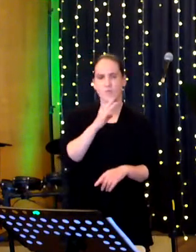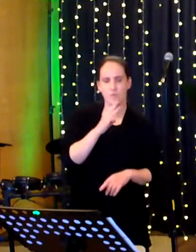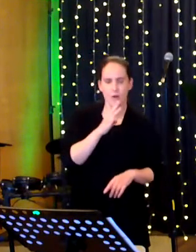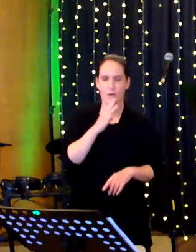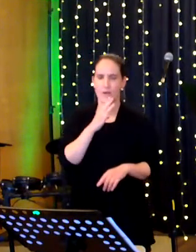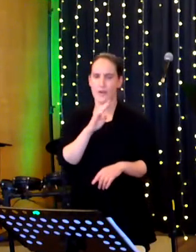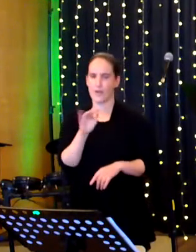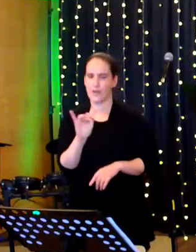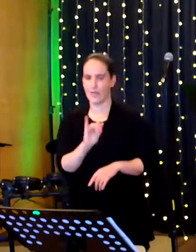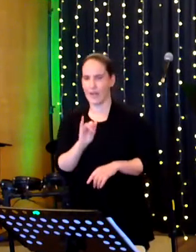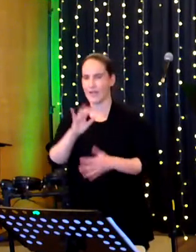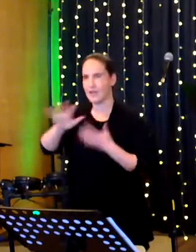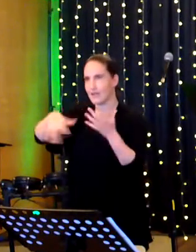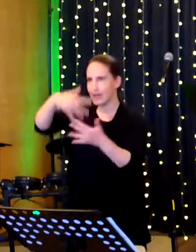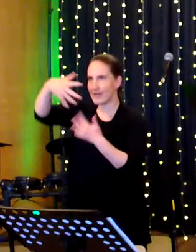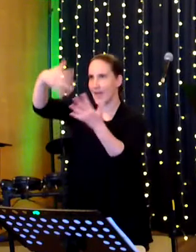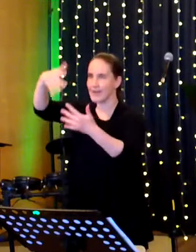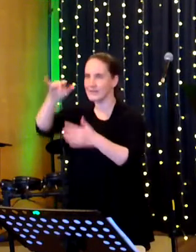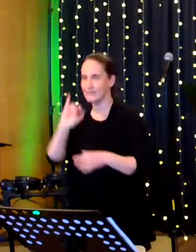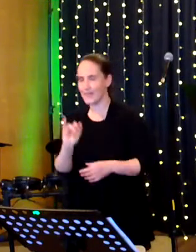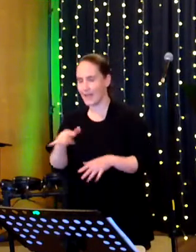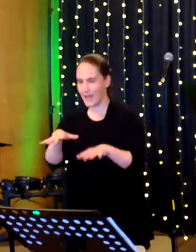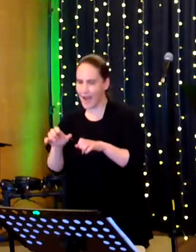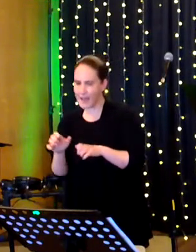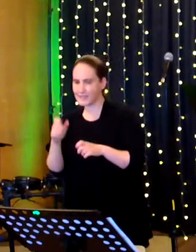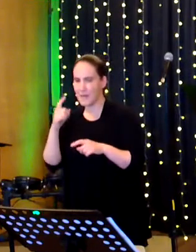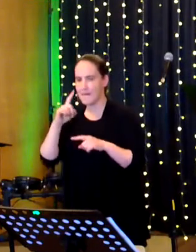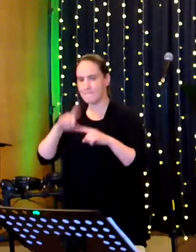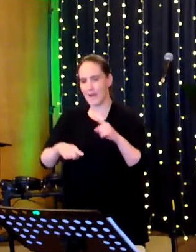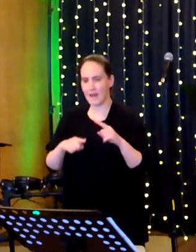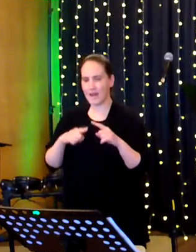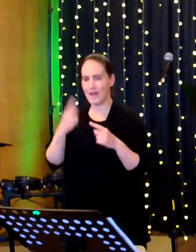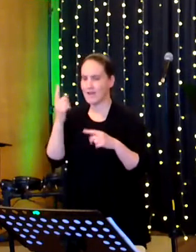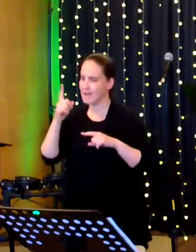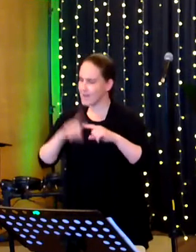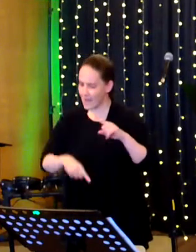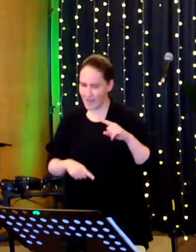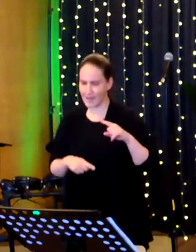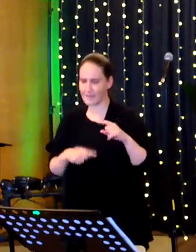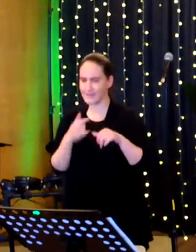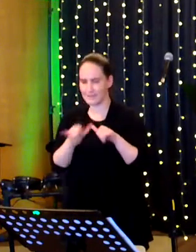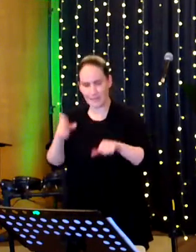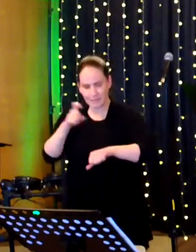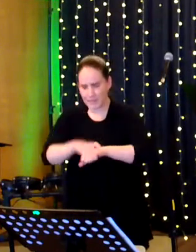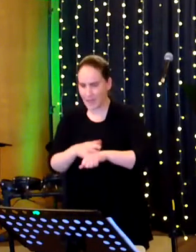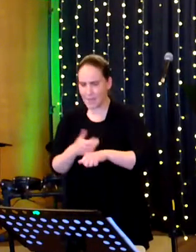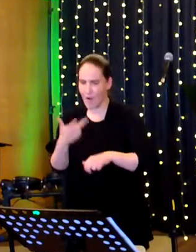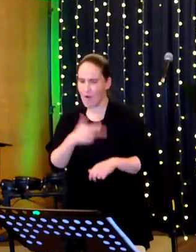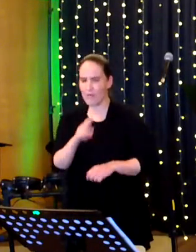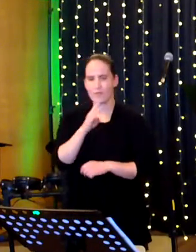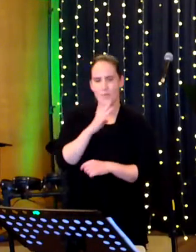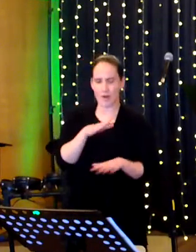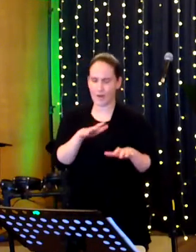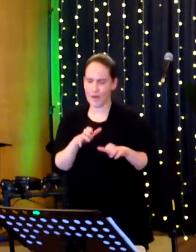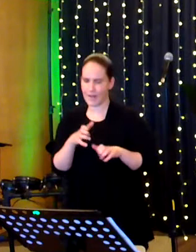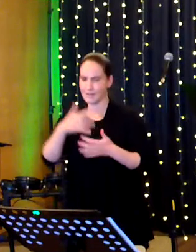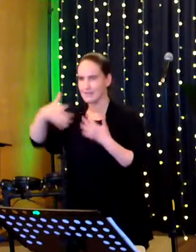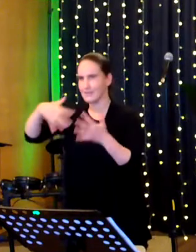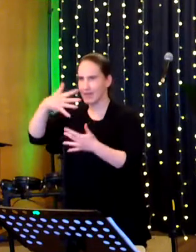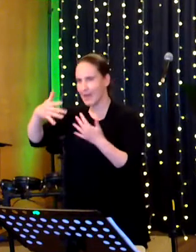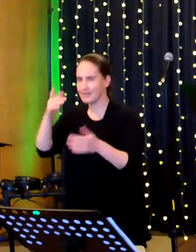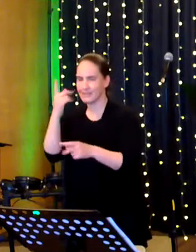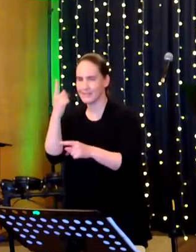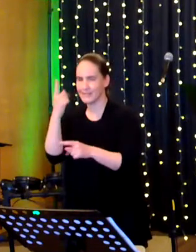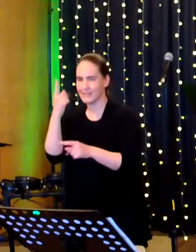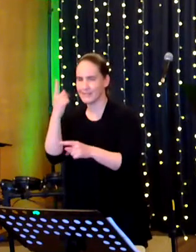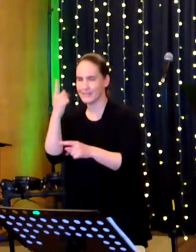solid. Yeah, okay, fine. But it can't do all three at once. And God can do all three at once. So here's the secret to the Trinity. It's